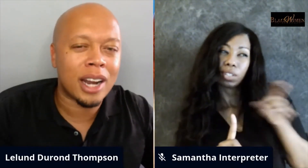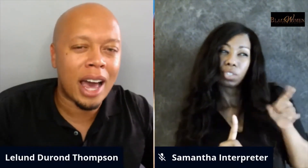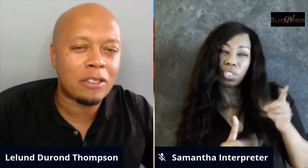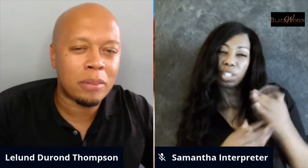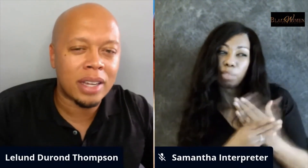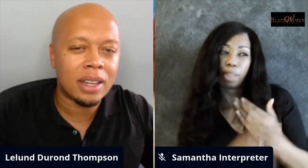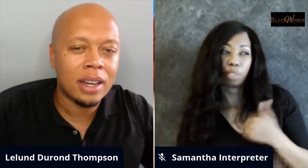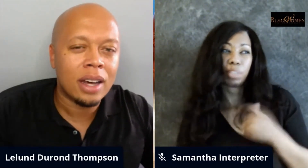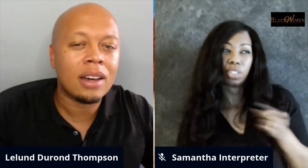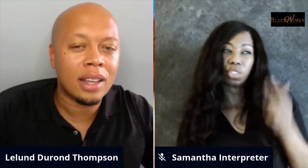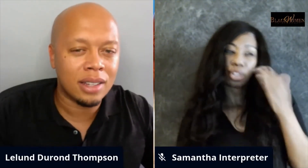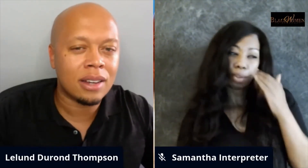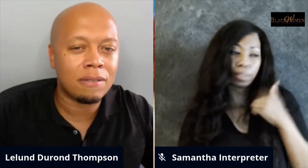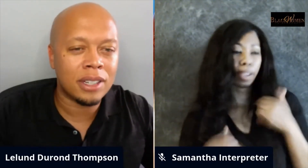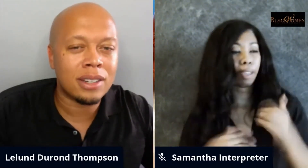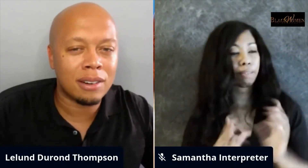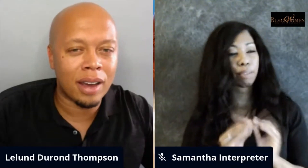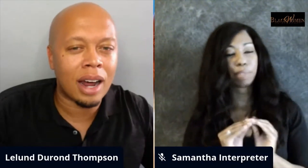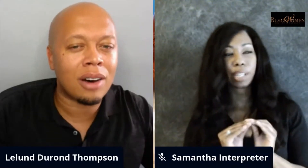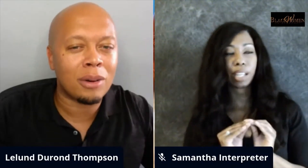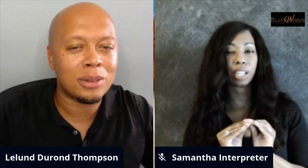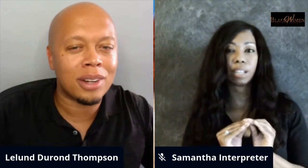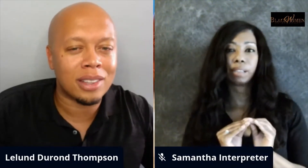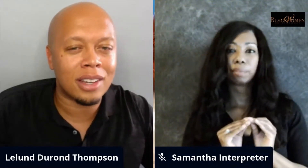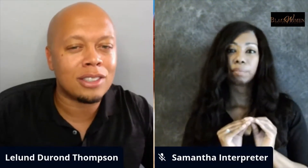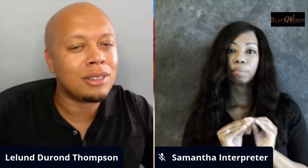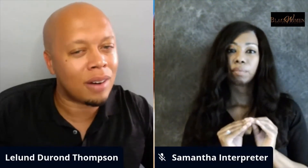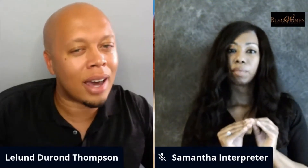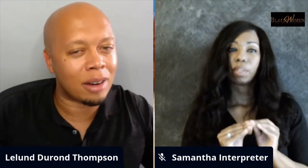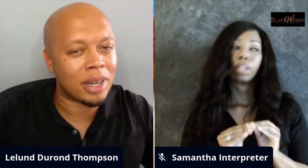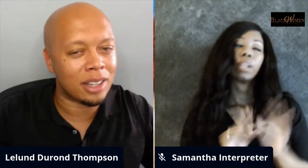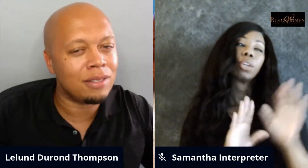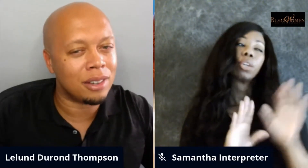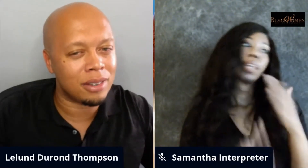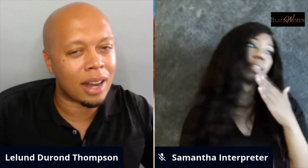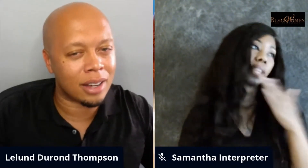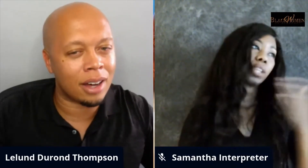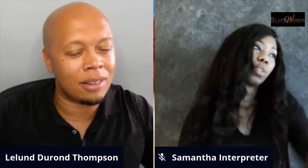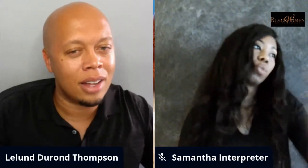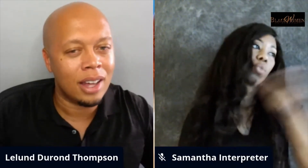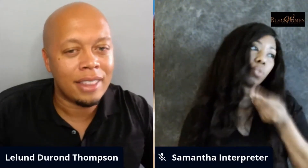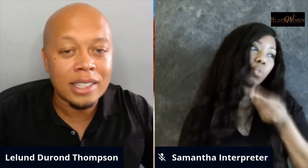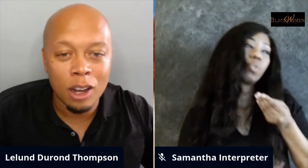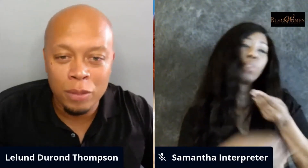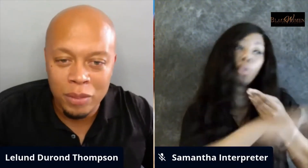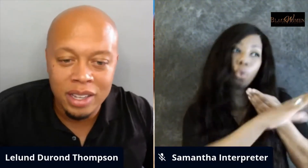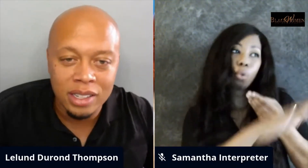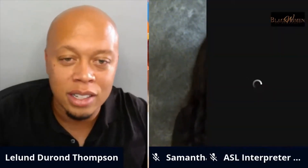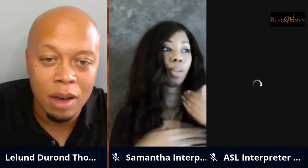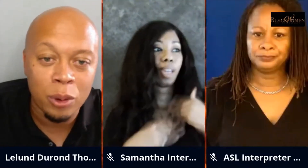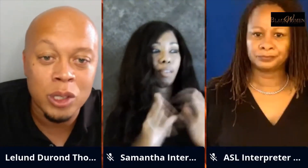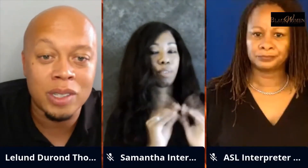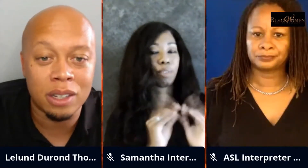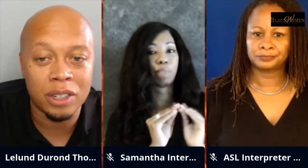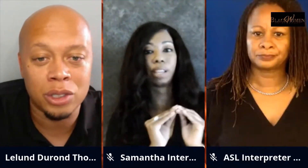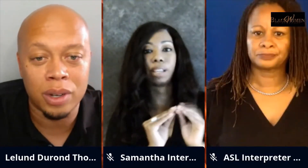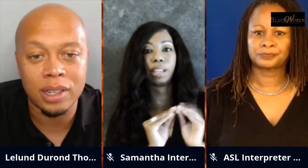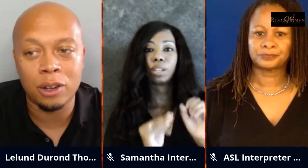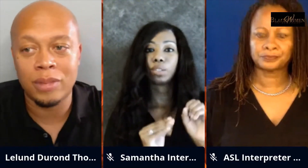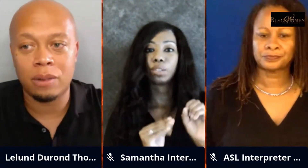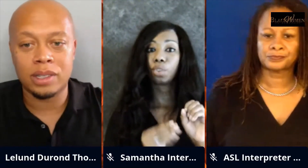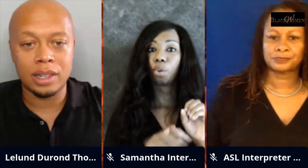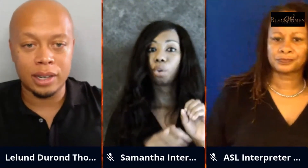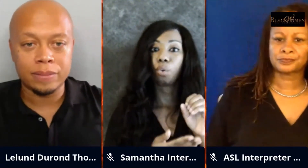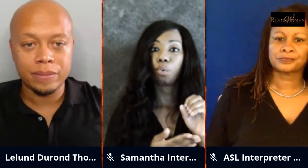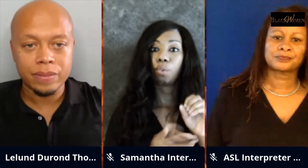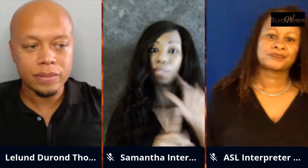knows that I have a meeting. Okay, these are great. I've always wanted these. You know I got a meeting. You know you got to go. That's helping me get to that more specific choice. I